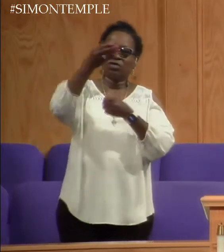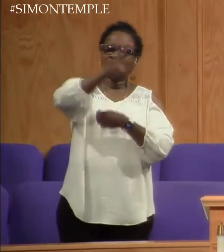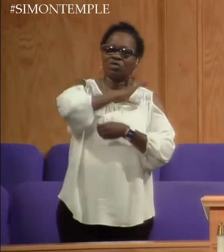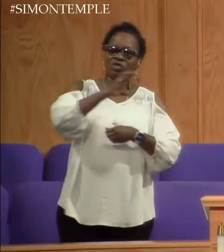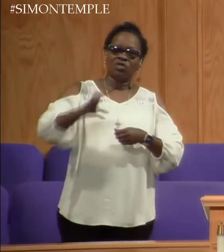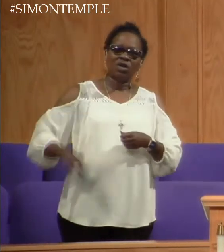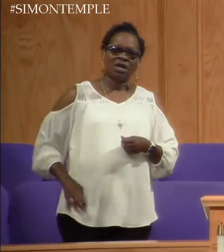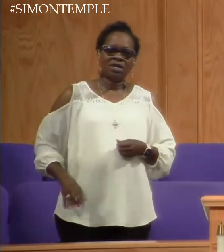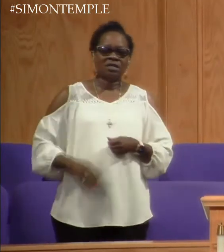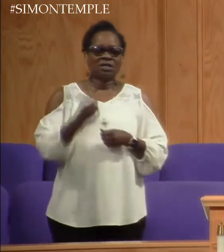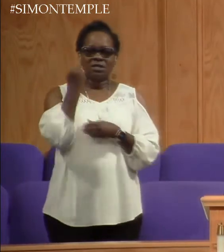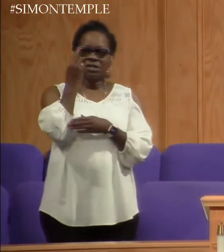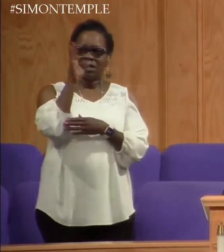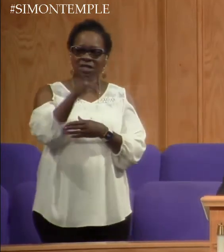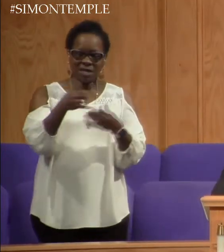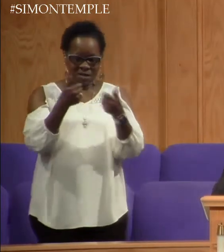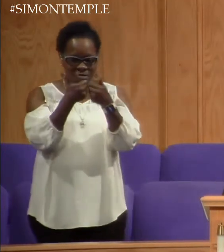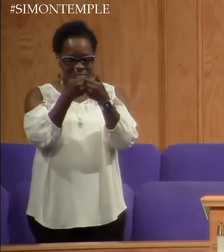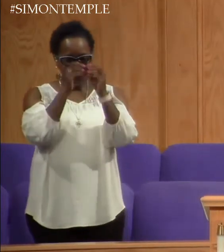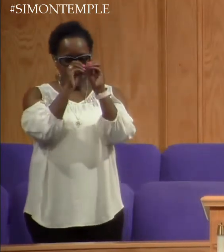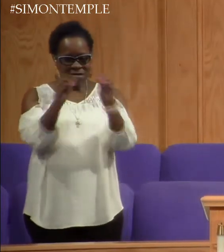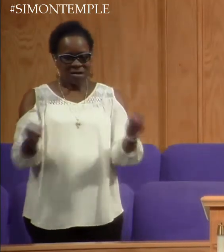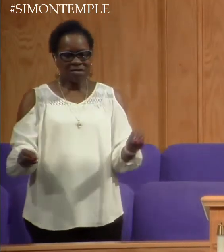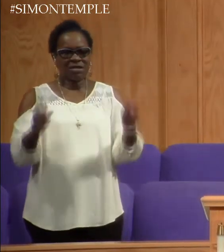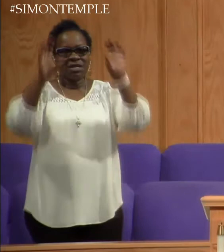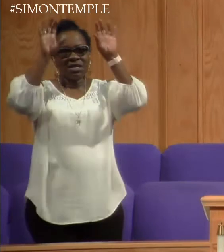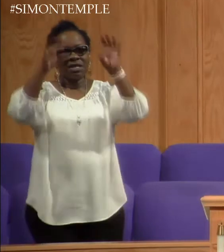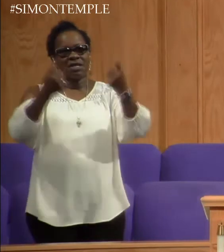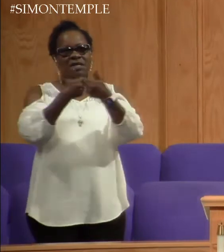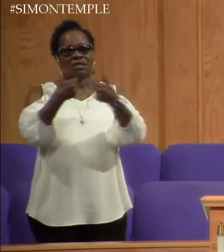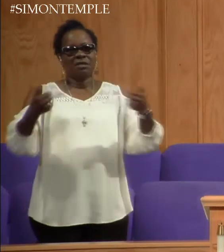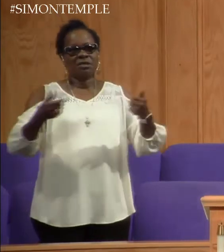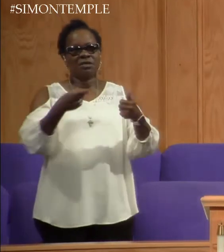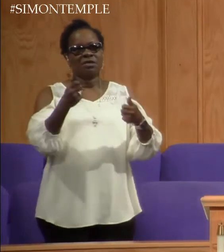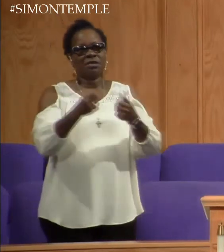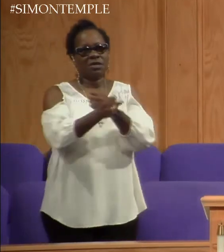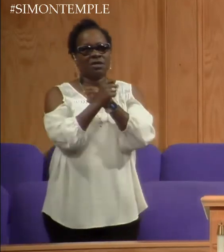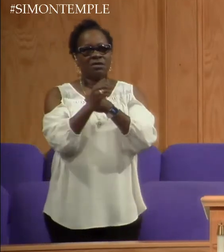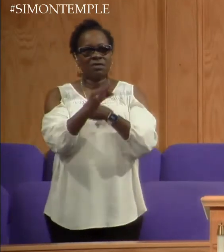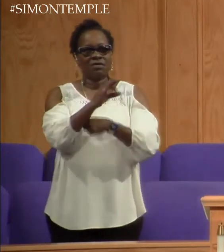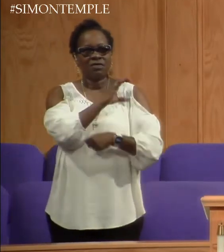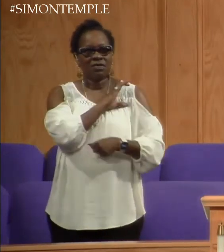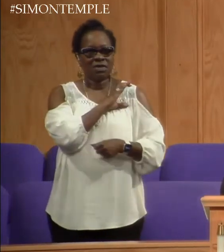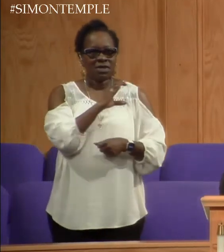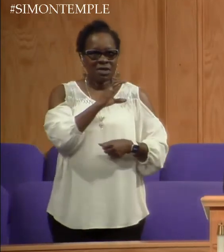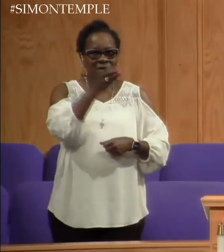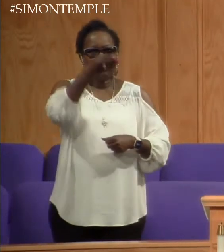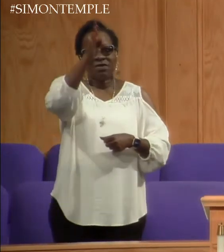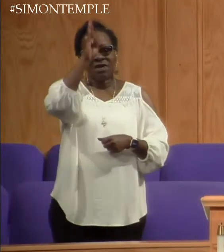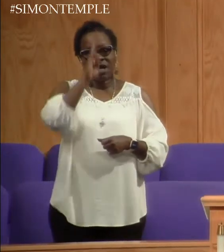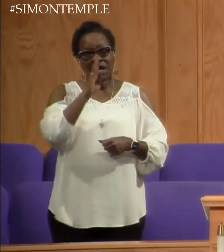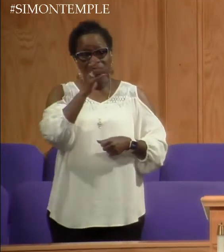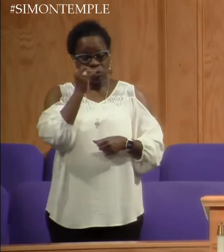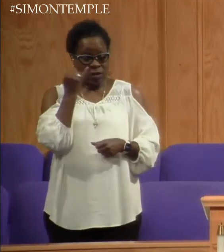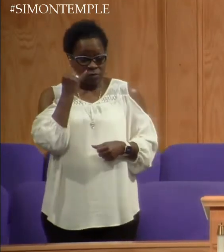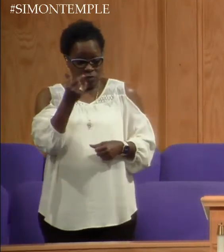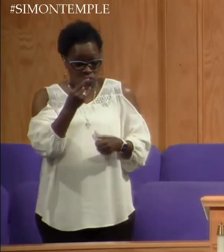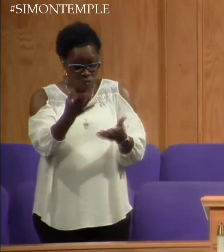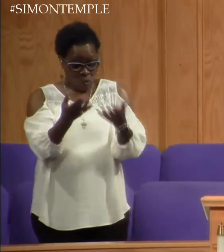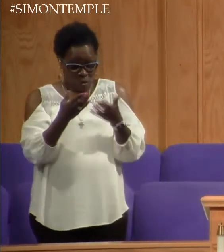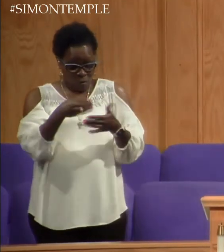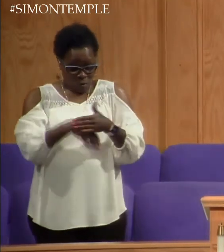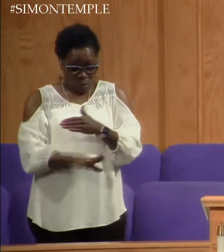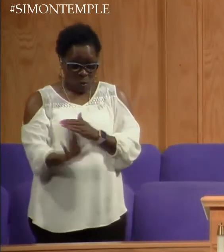of God, and knowing this, you need to be born again. So if you are out there and you want to be born